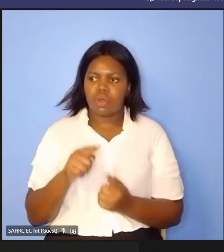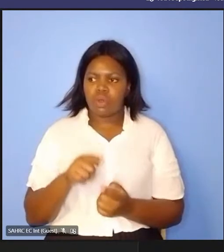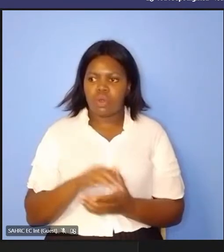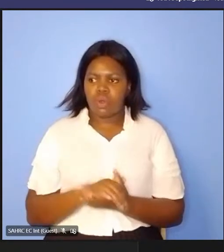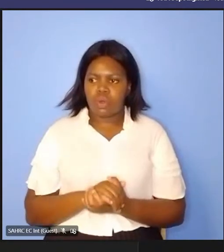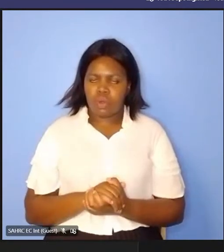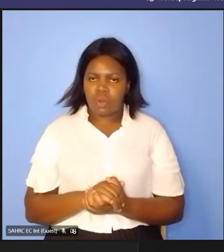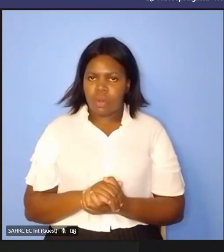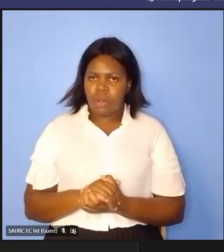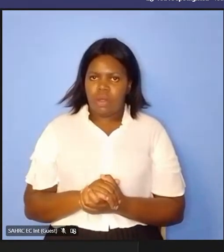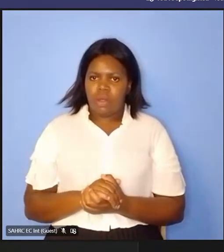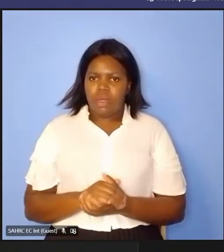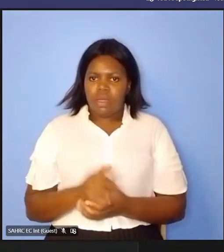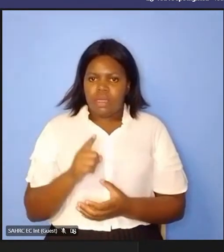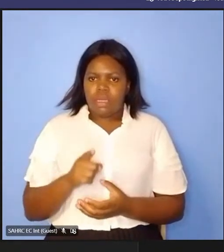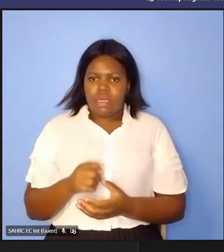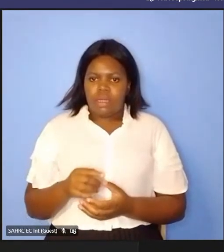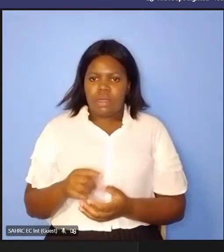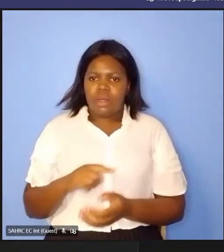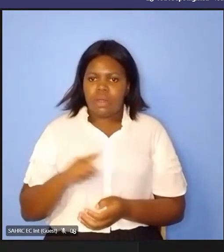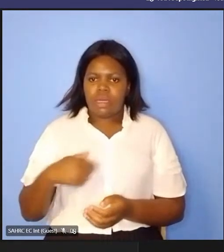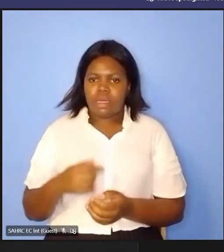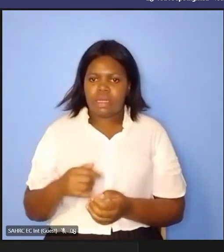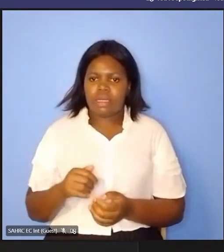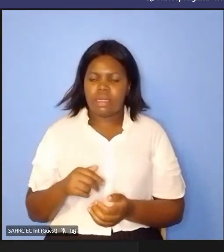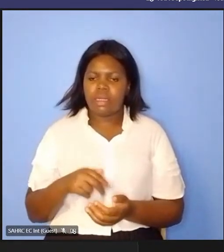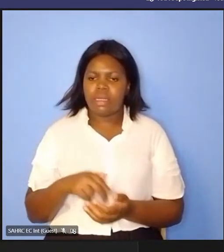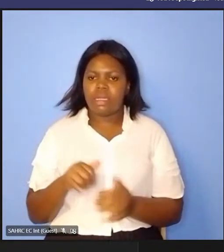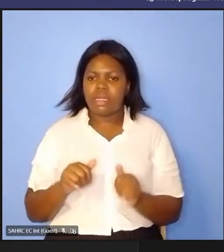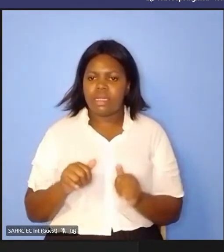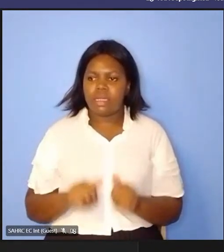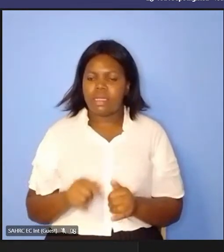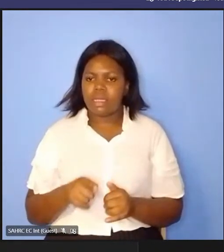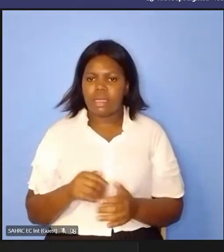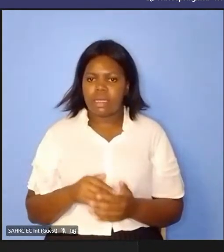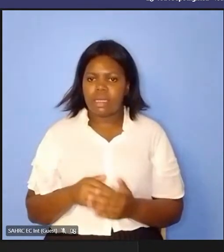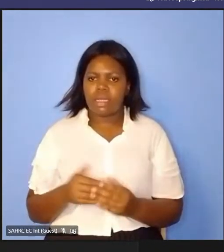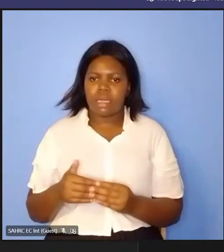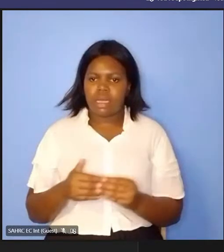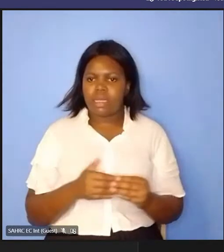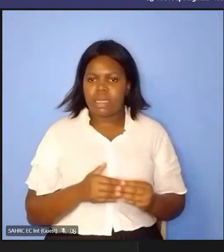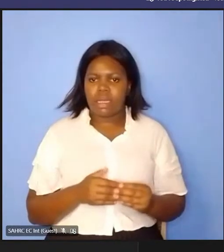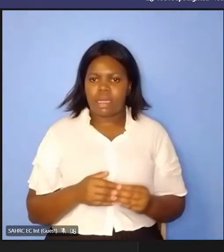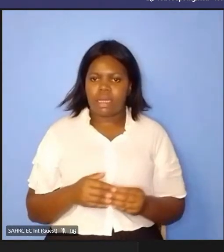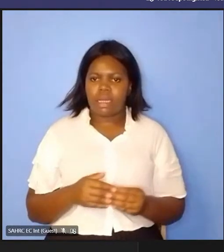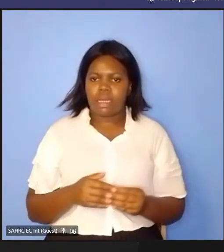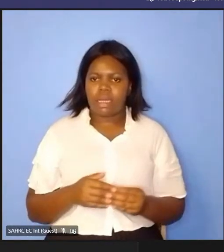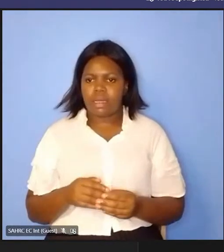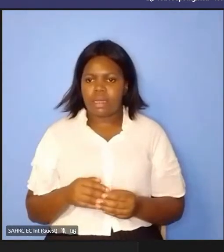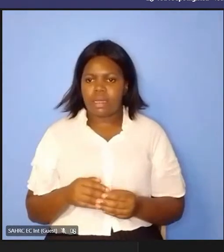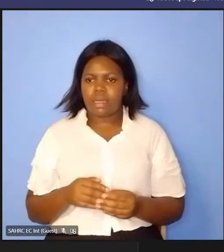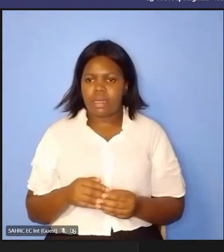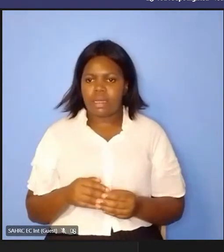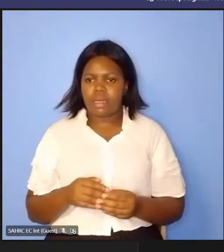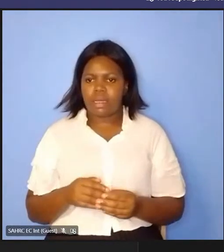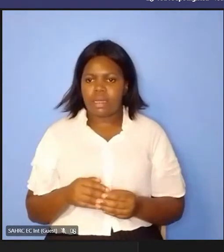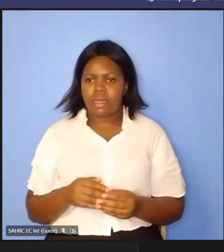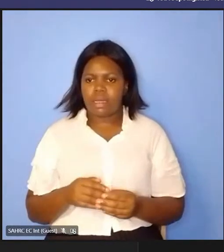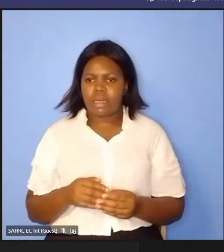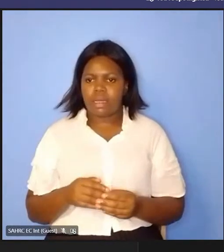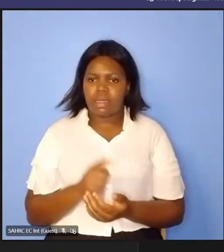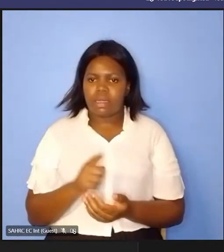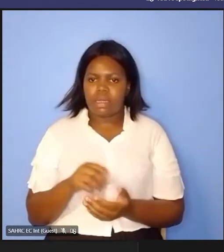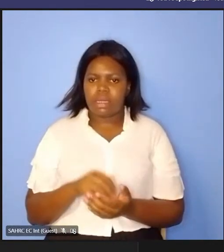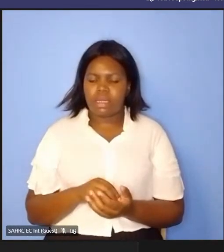is that we are still sitting with a concern that these guidelines are not binding. It seems like they are mere